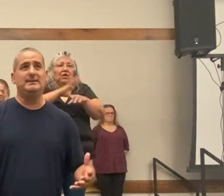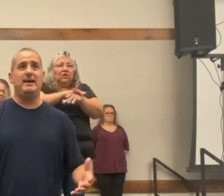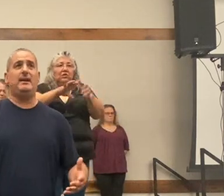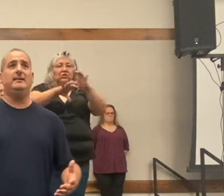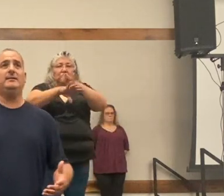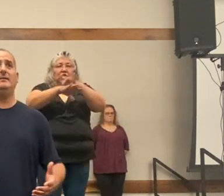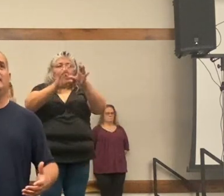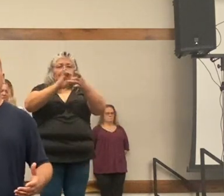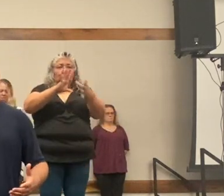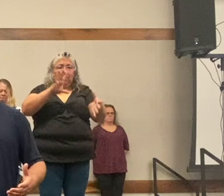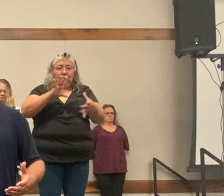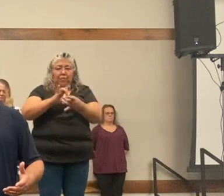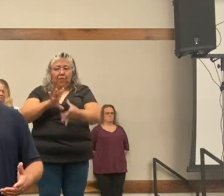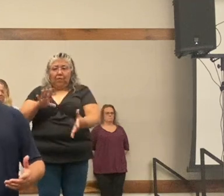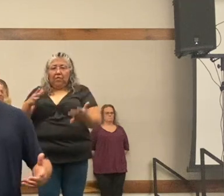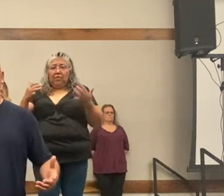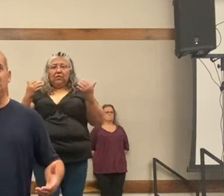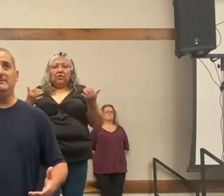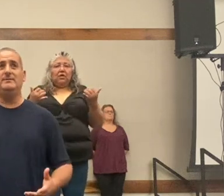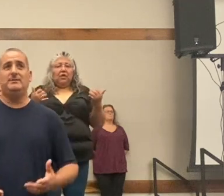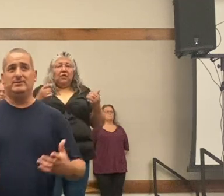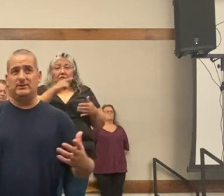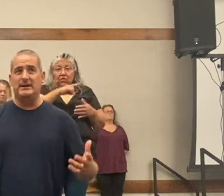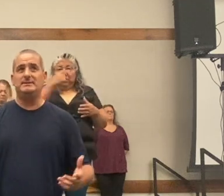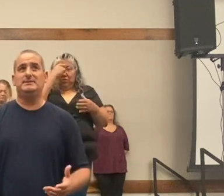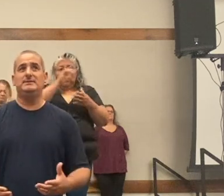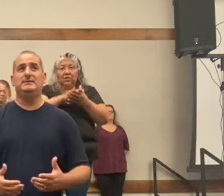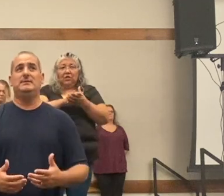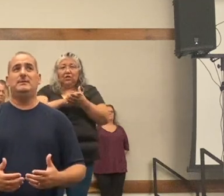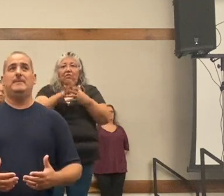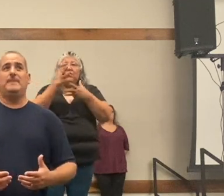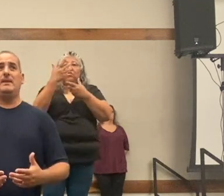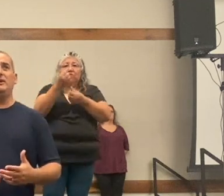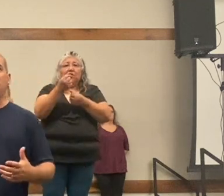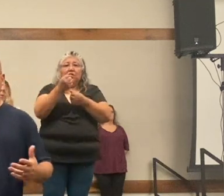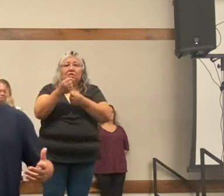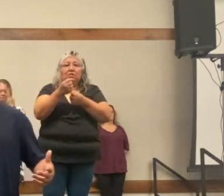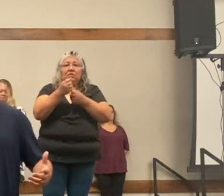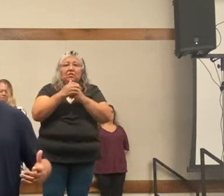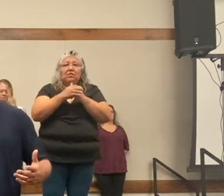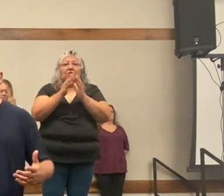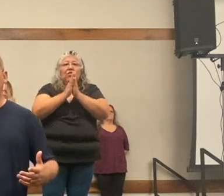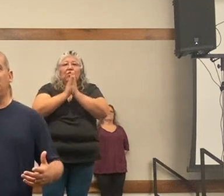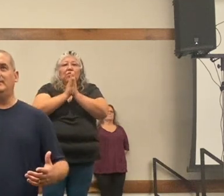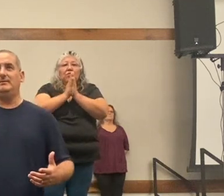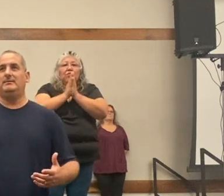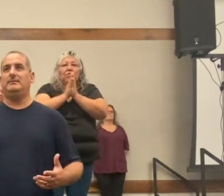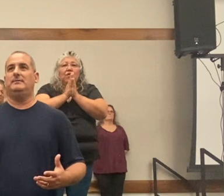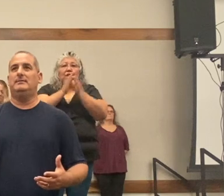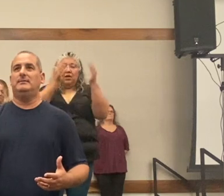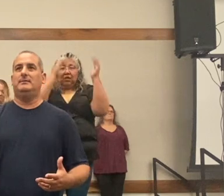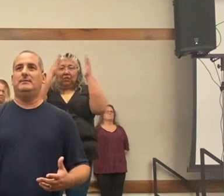falling today. Do you believe? Do you trust? Are you praying expectantly?